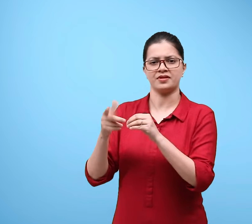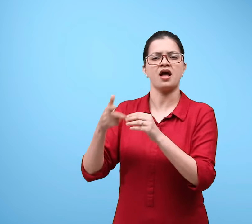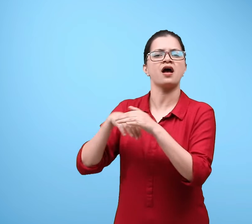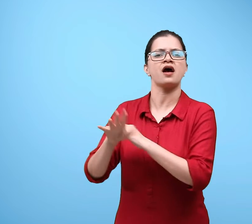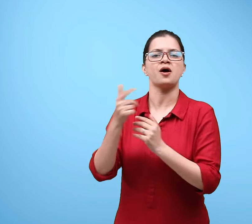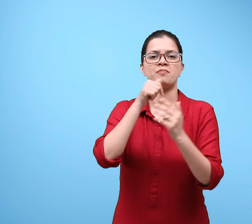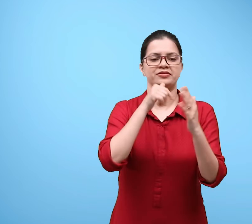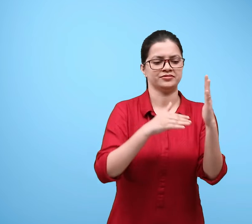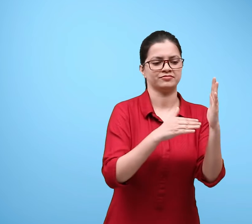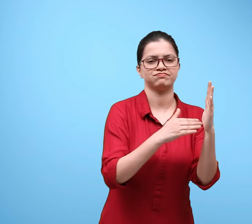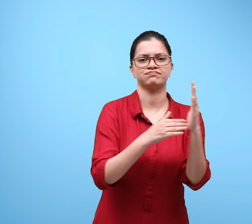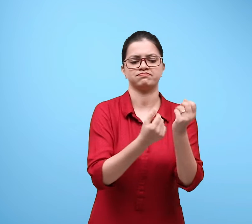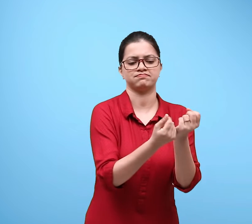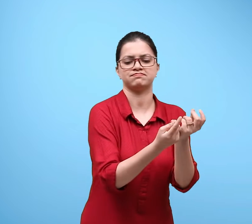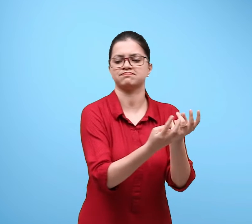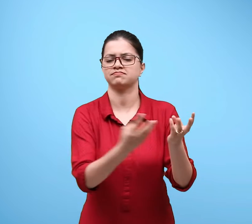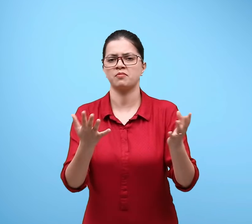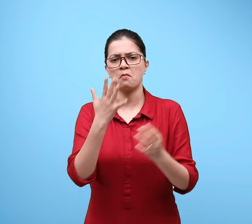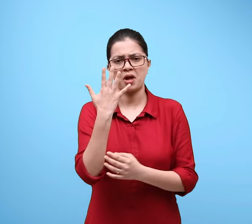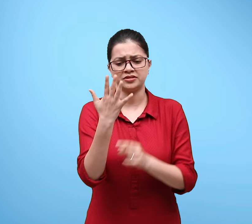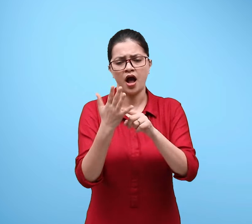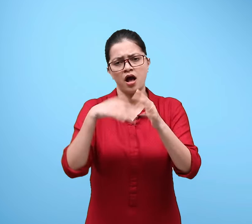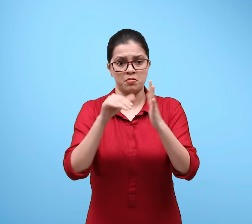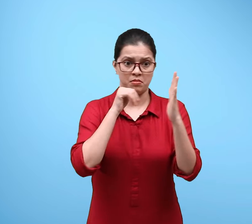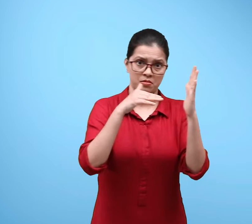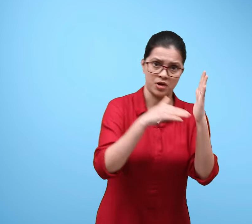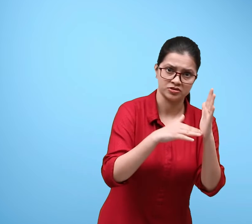Take 5 glasses or beakers.